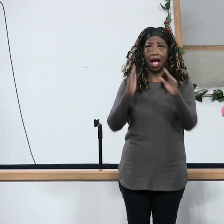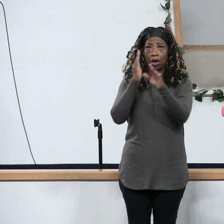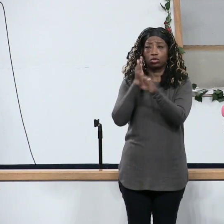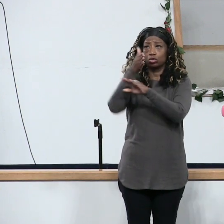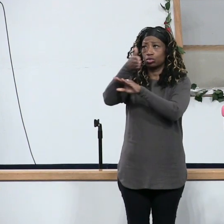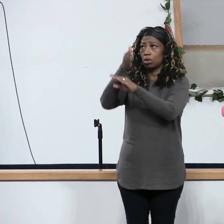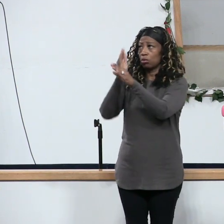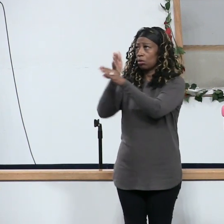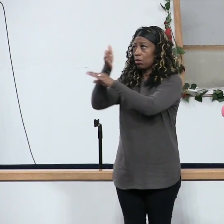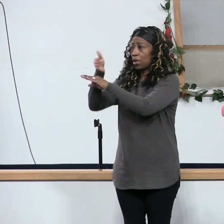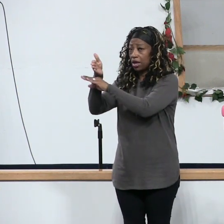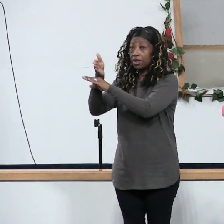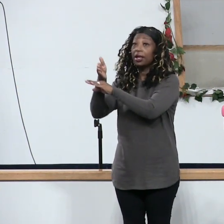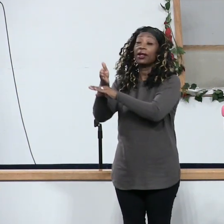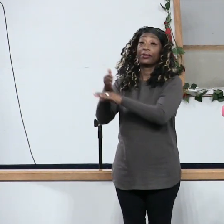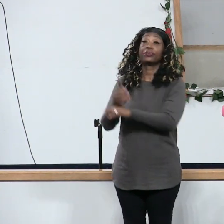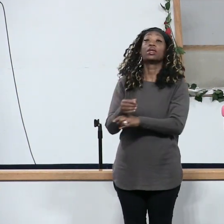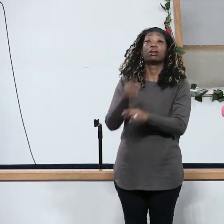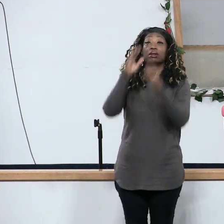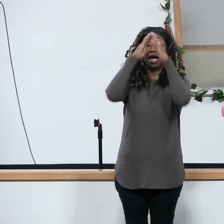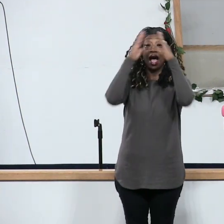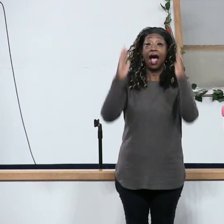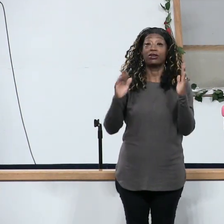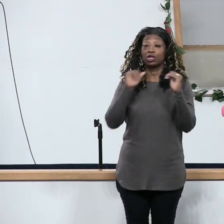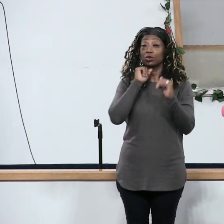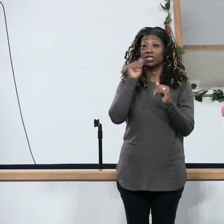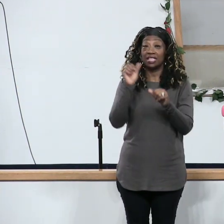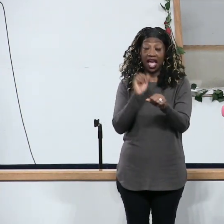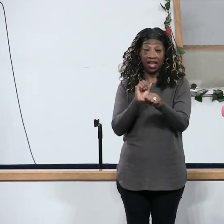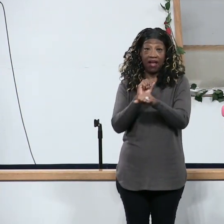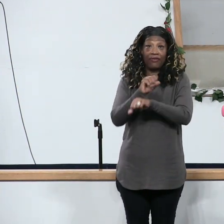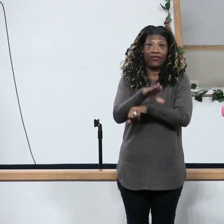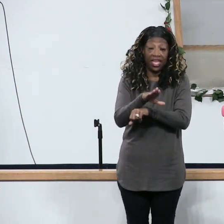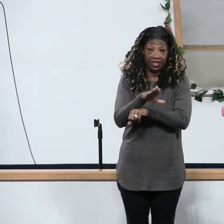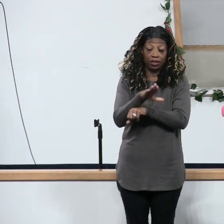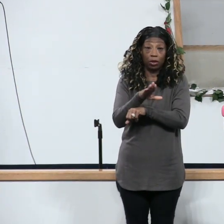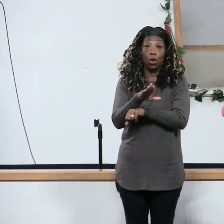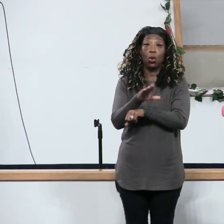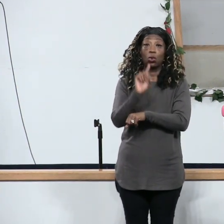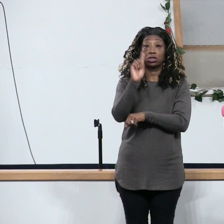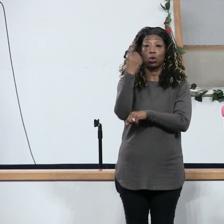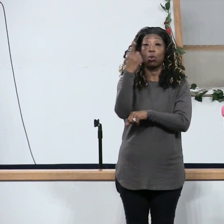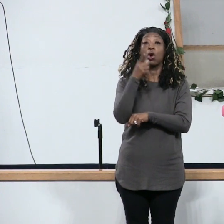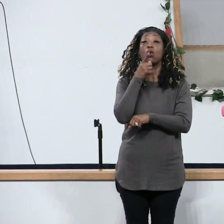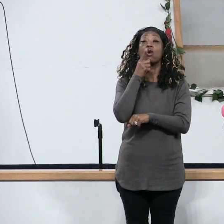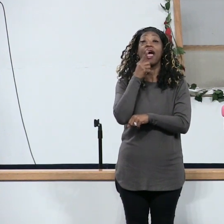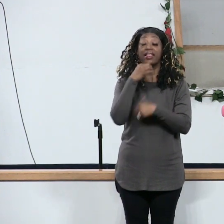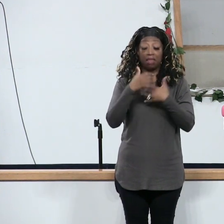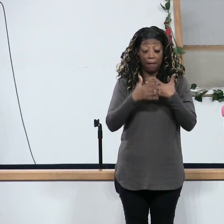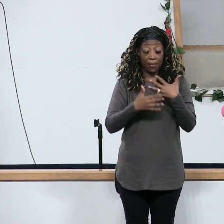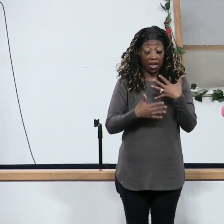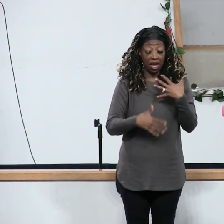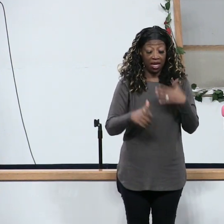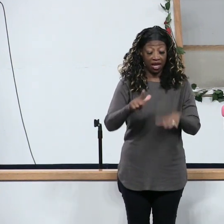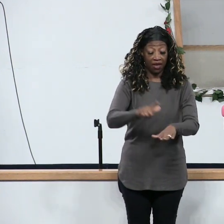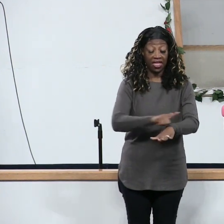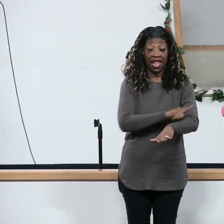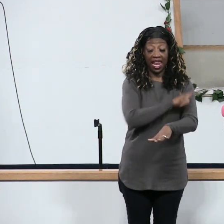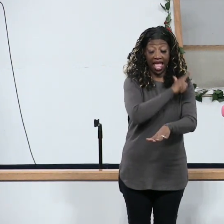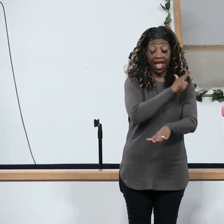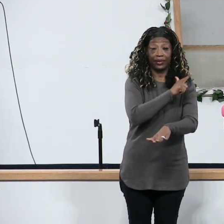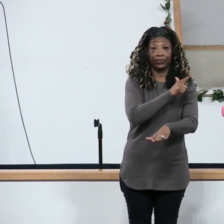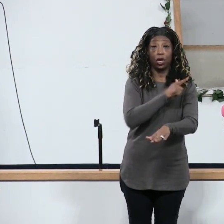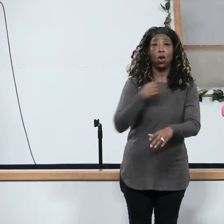houses that was not affected was those who had the blood of the lamb on them. Can I tell you, we need to celebrate God for